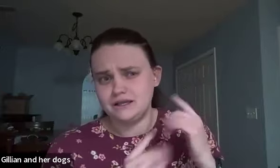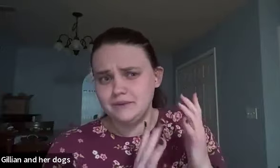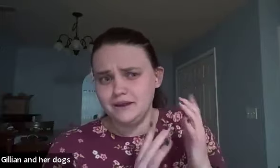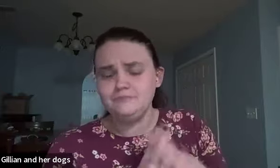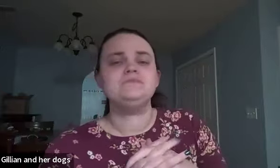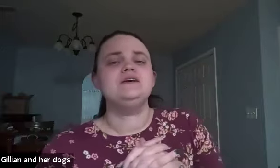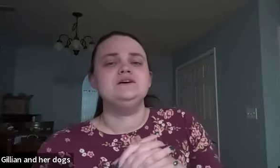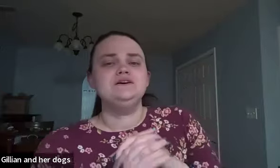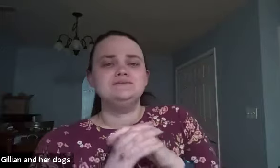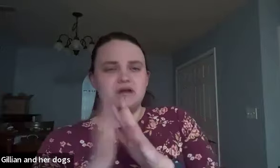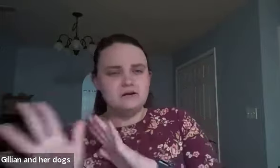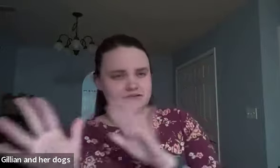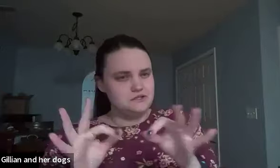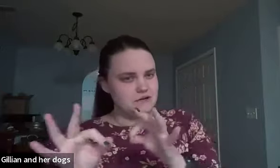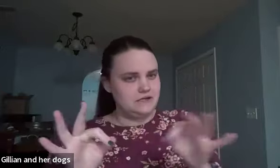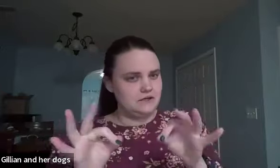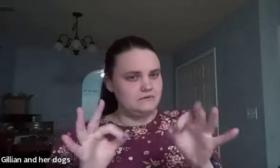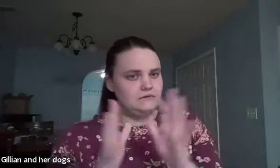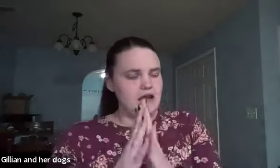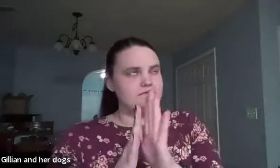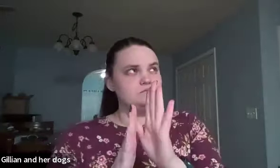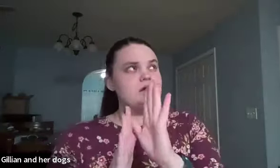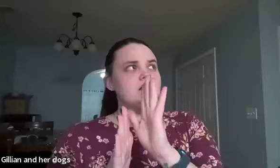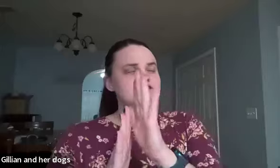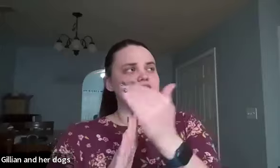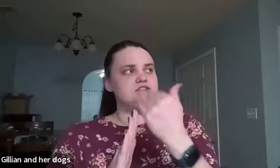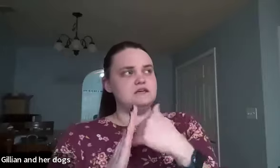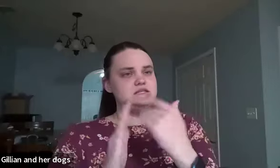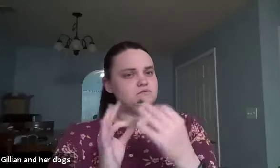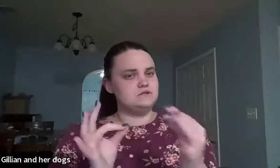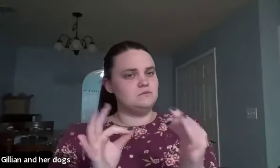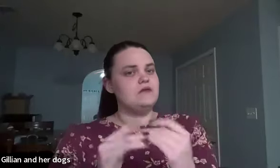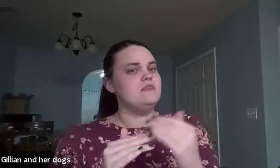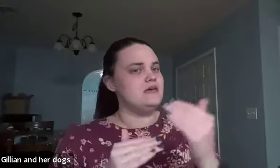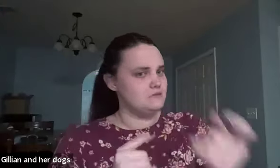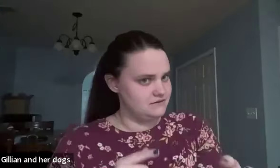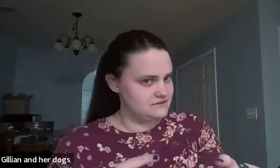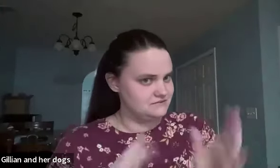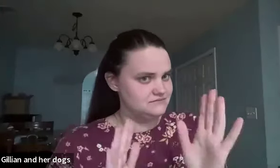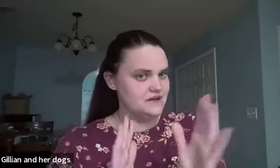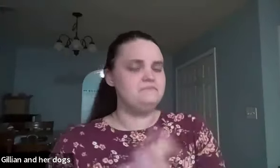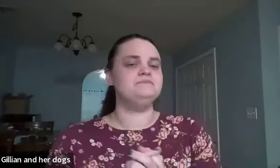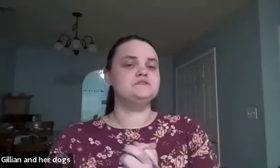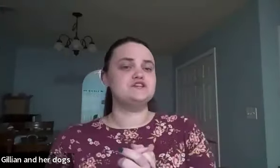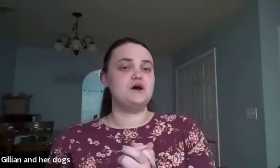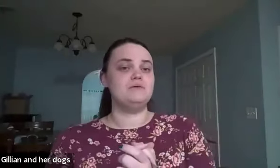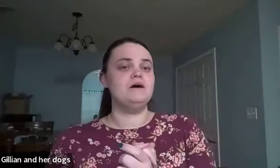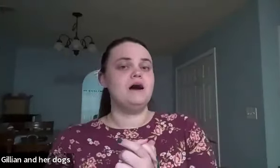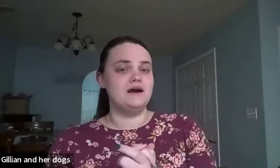talking about. But I'll give it to you right here. Actually, let's do that sentence once more and then I'll give it to you. Okay. So